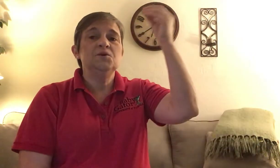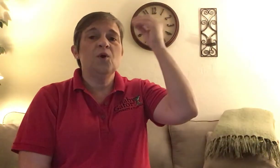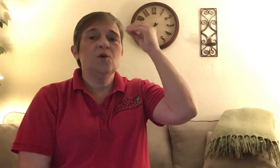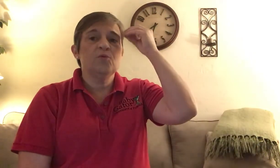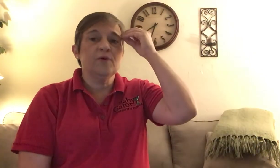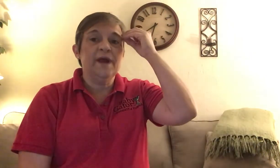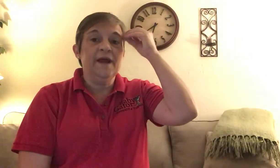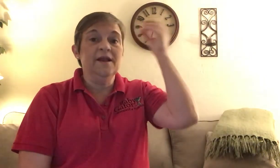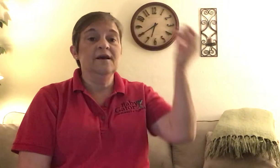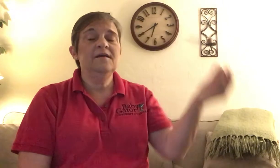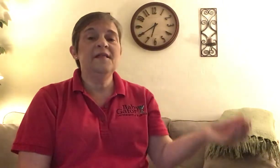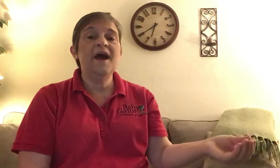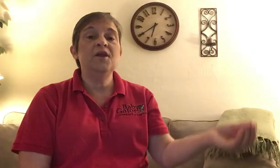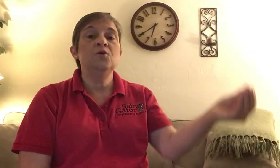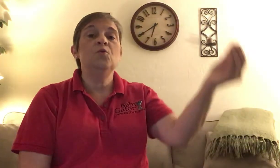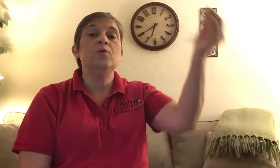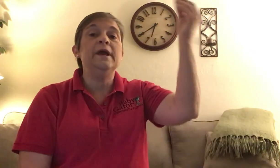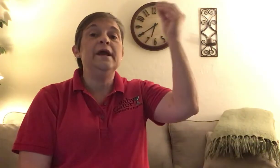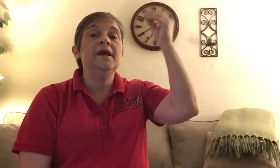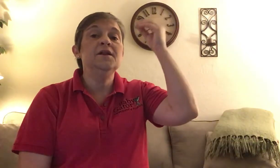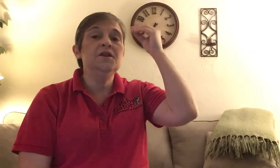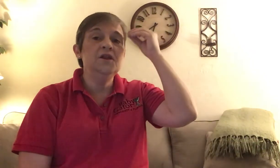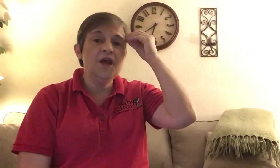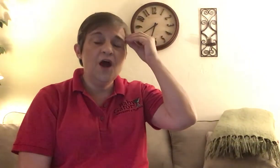our brain. That we know.